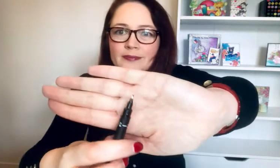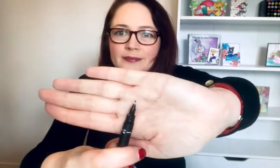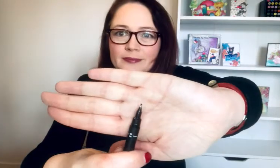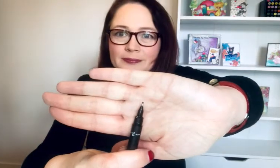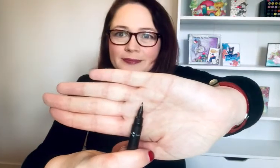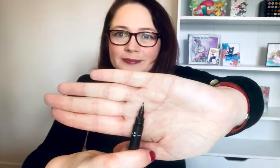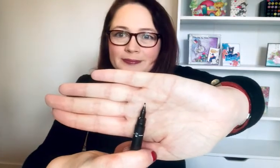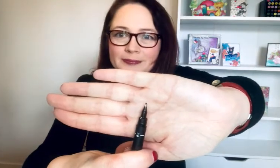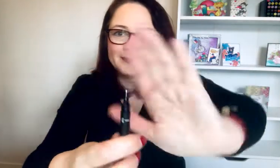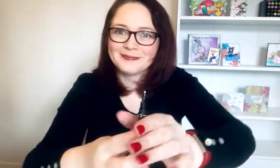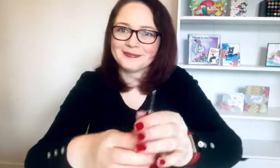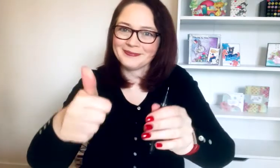about.